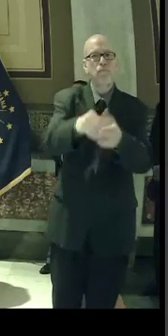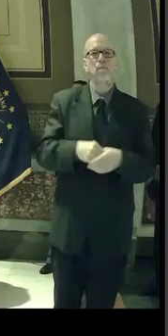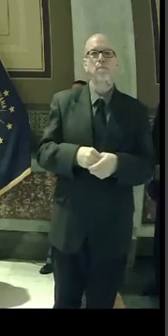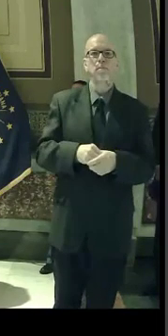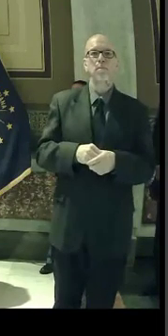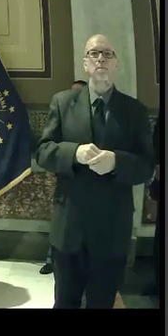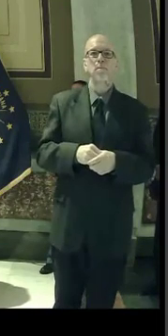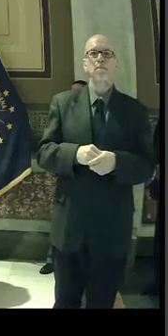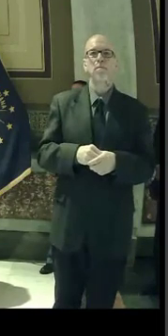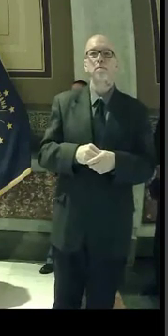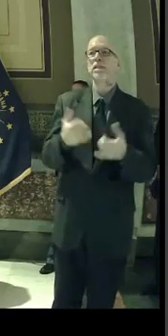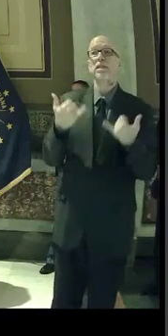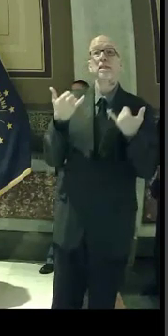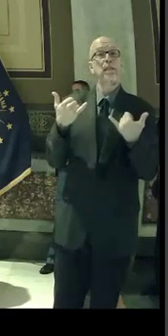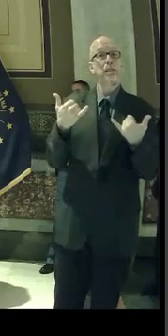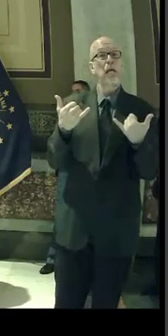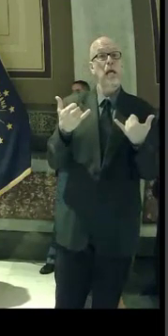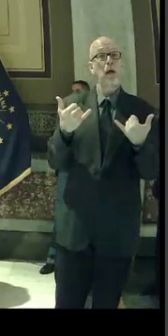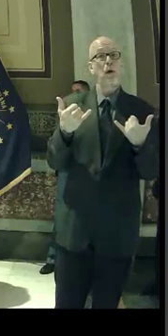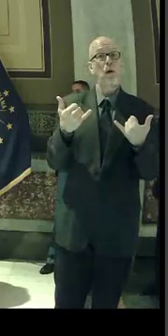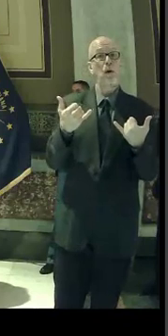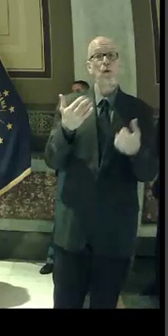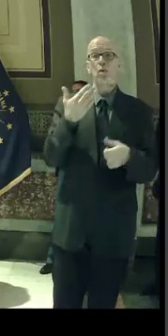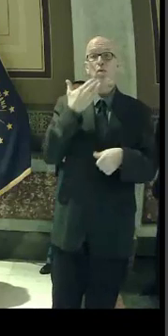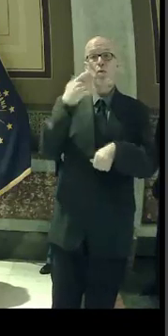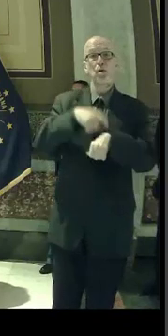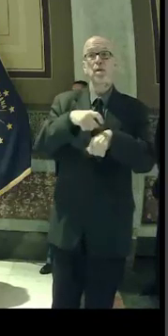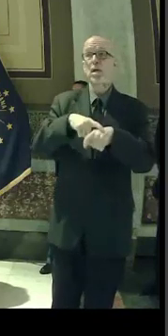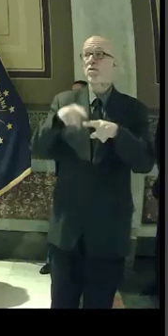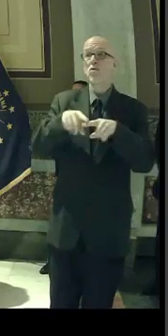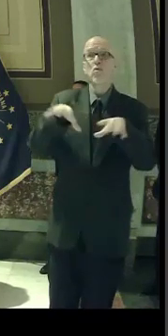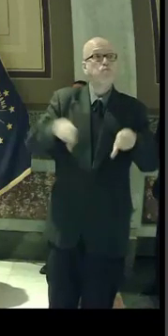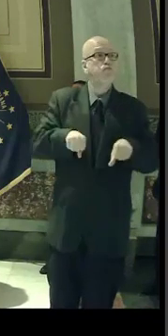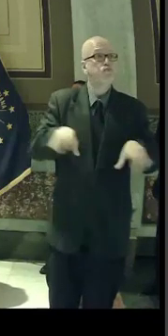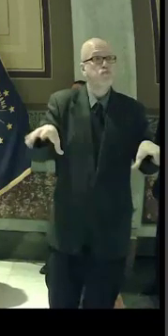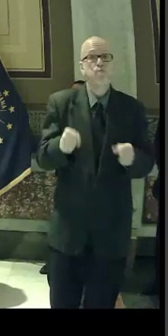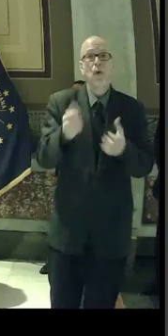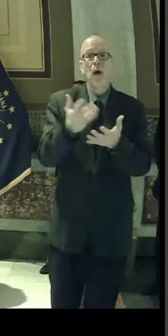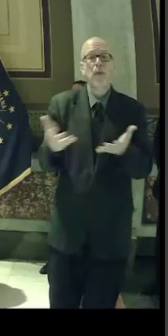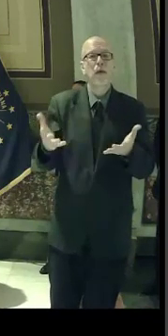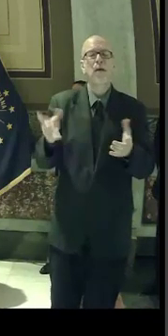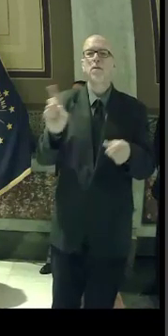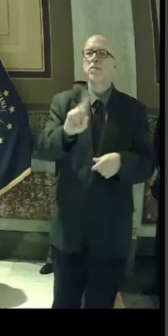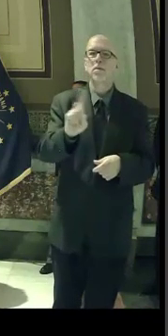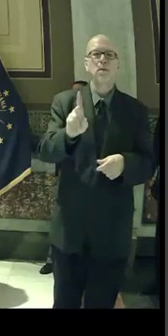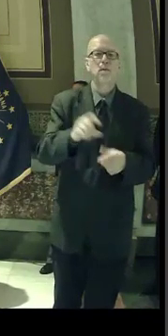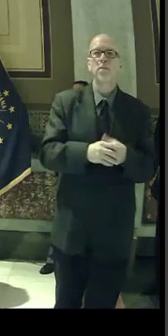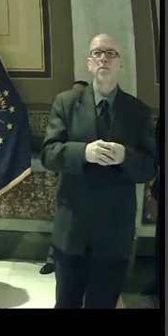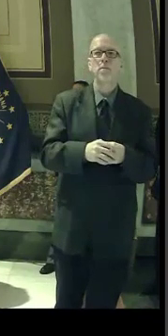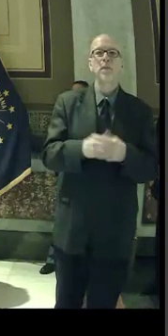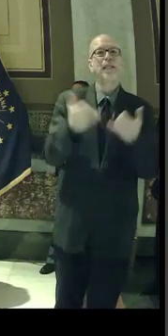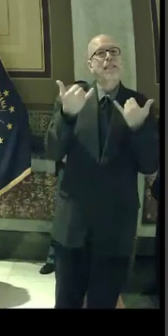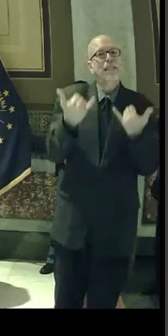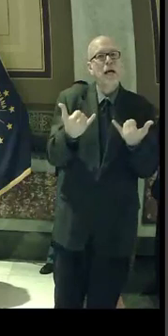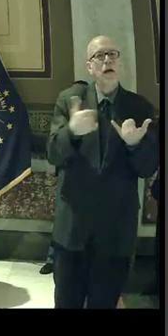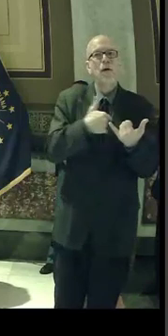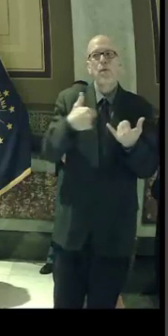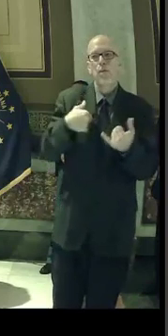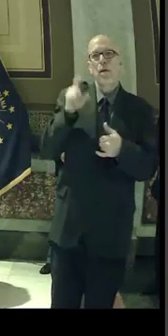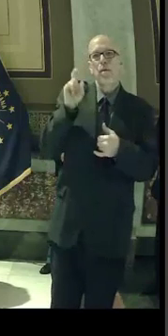Now is not the time to hoard resources or panic. Now is the time